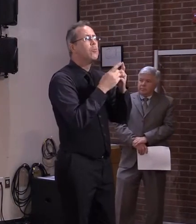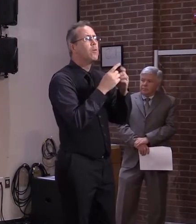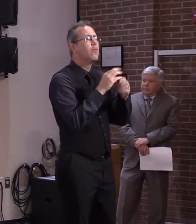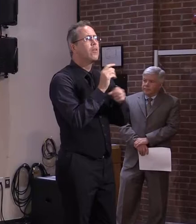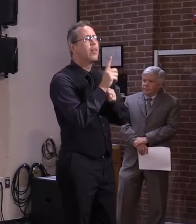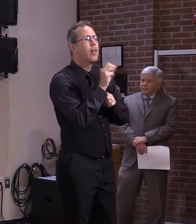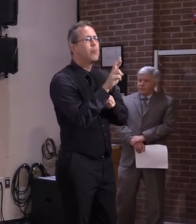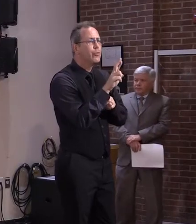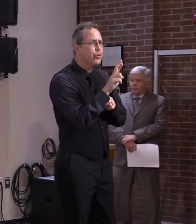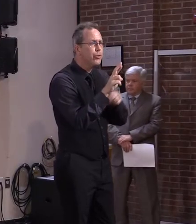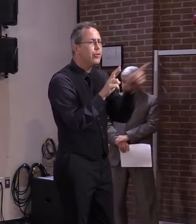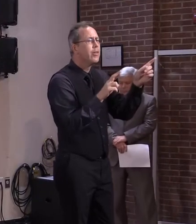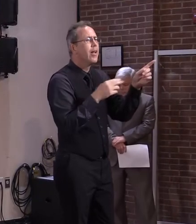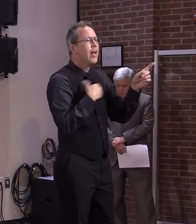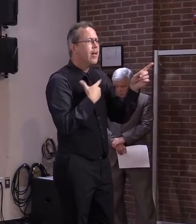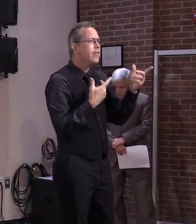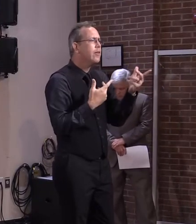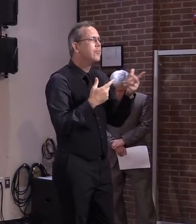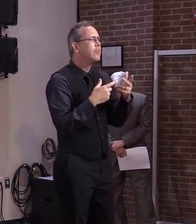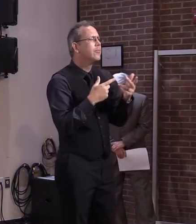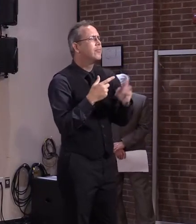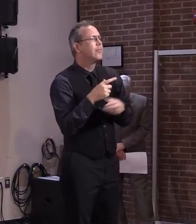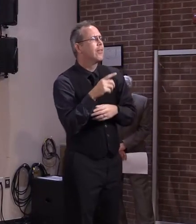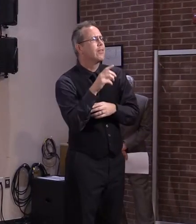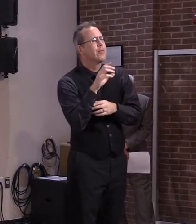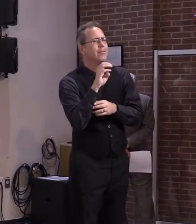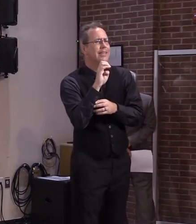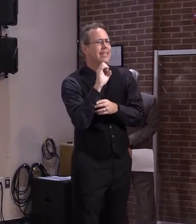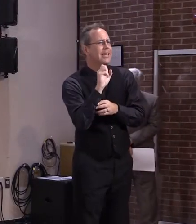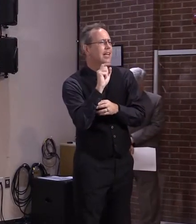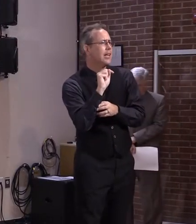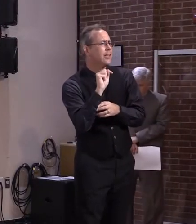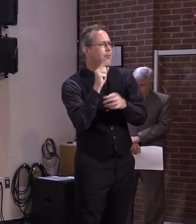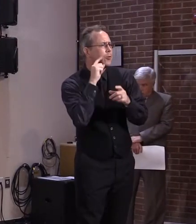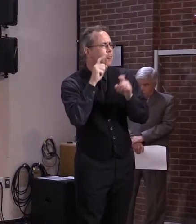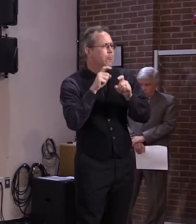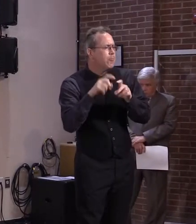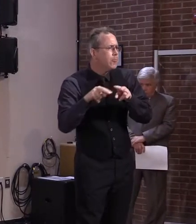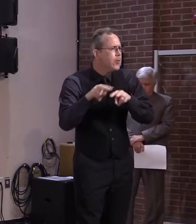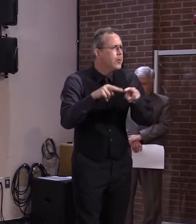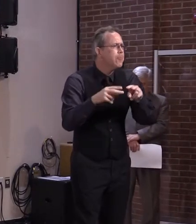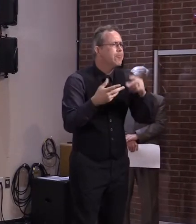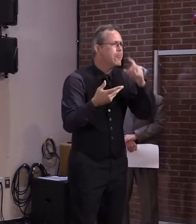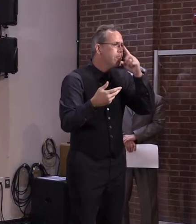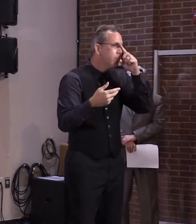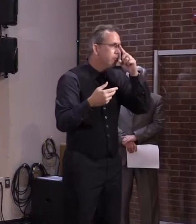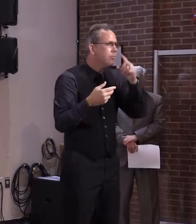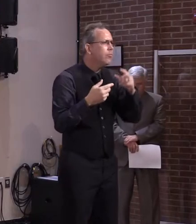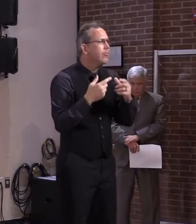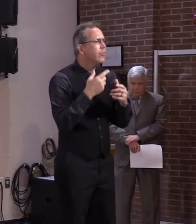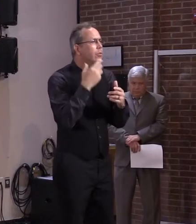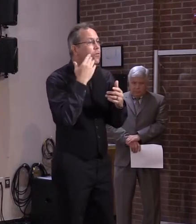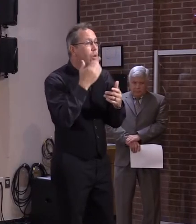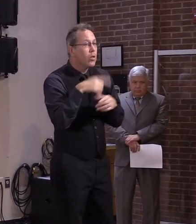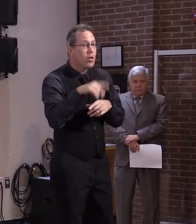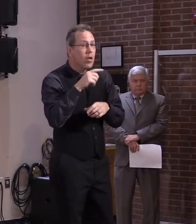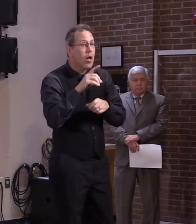or ETS, to mandate private employers of more than 100 employees requiring vaccination or testing for their